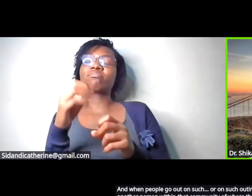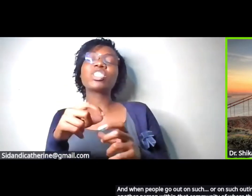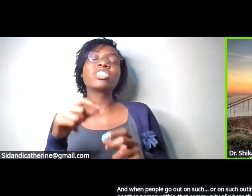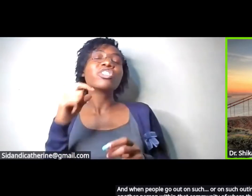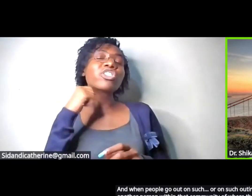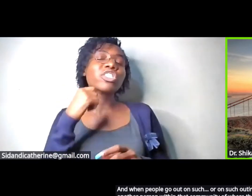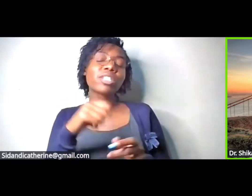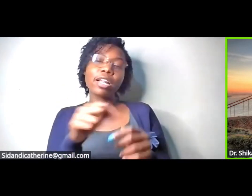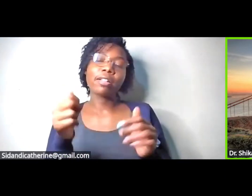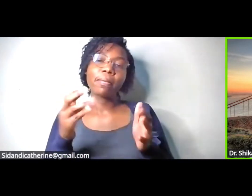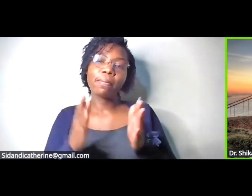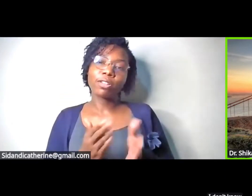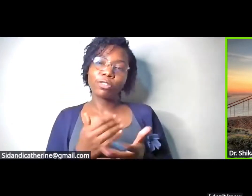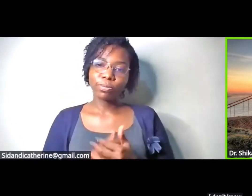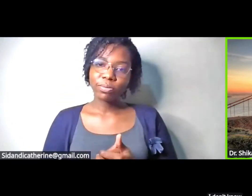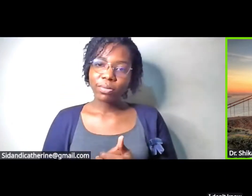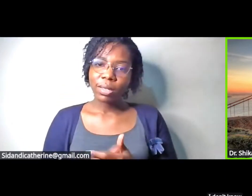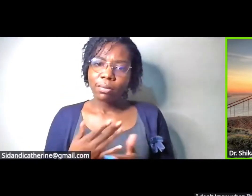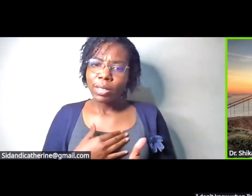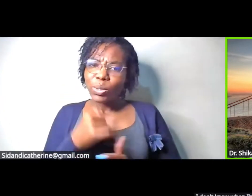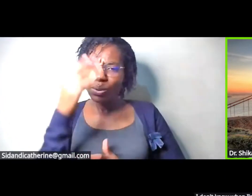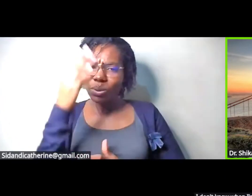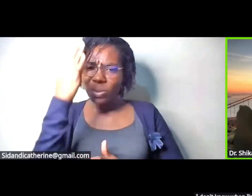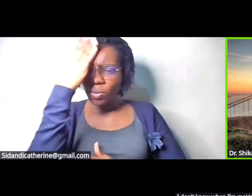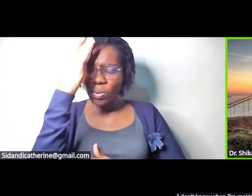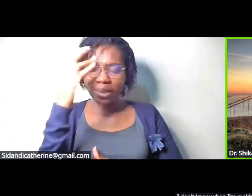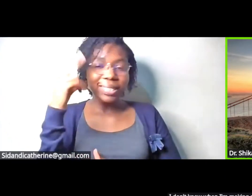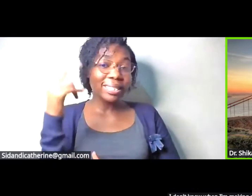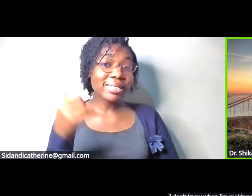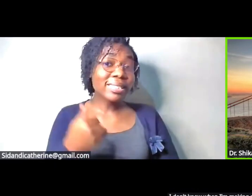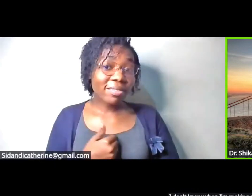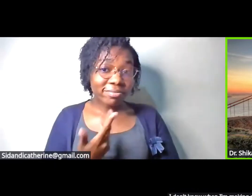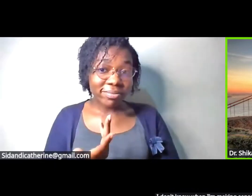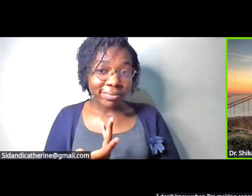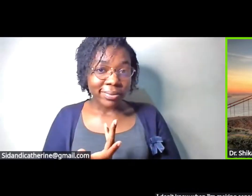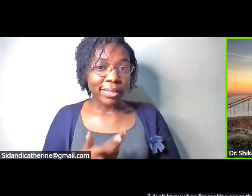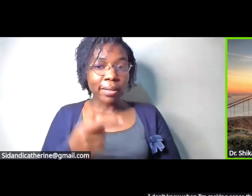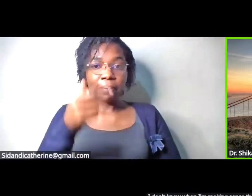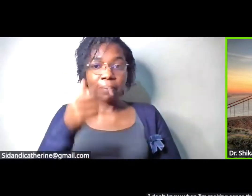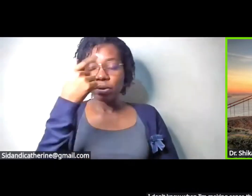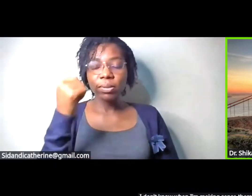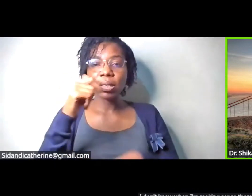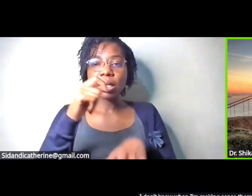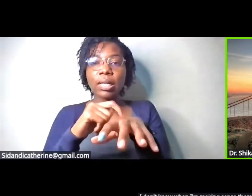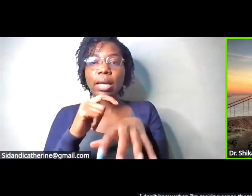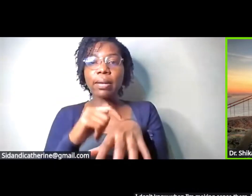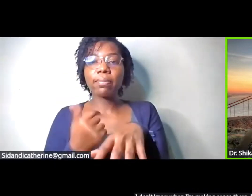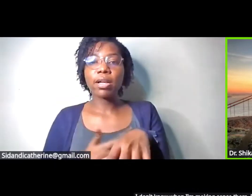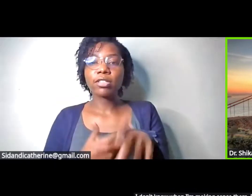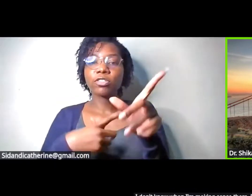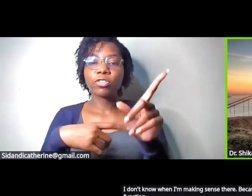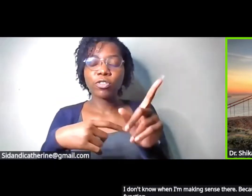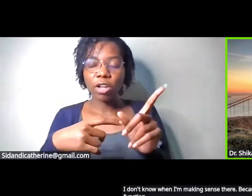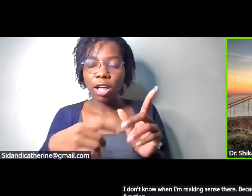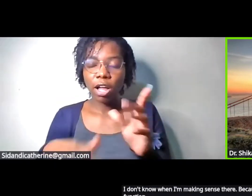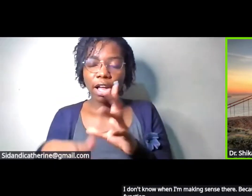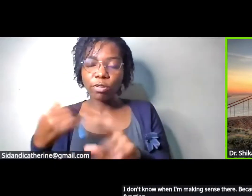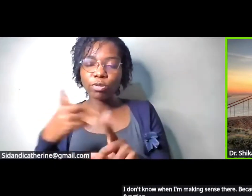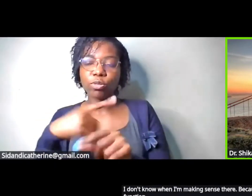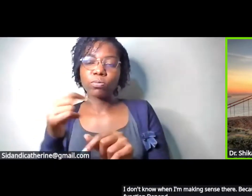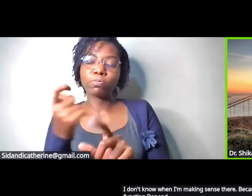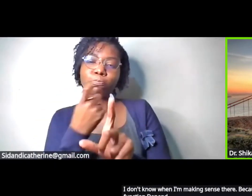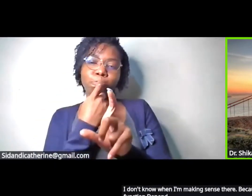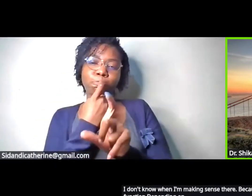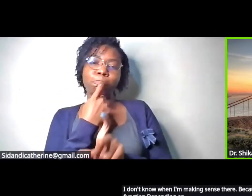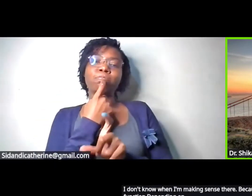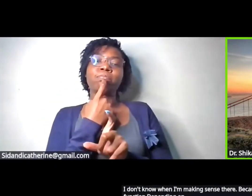I don't know when I'm making sense there, because going out to an evening function, depending on